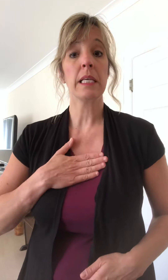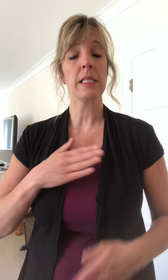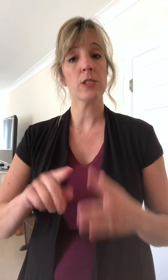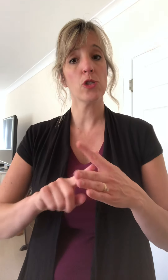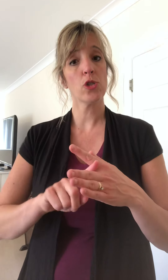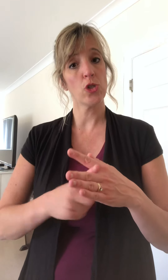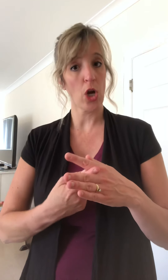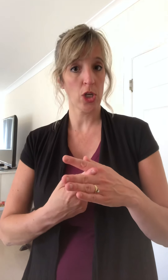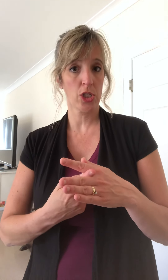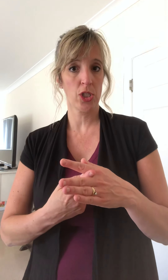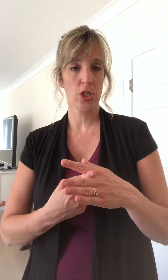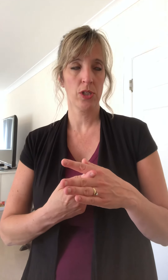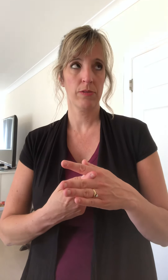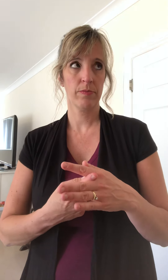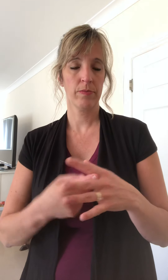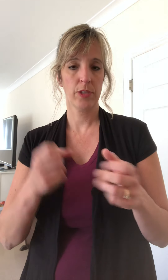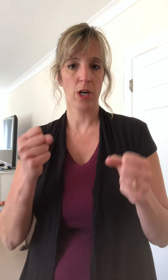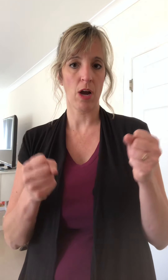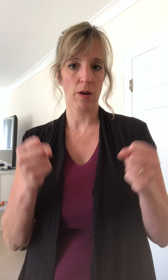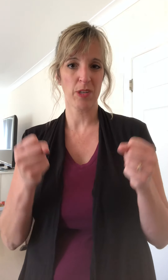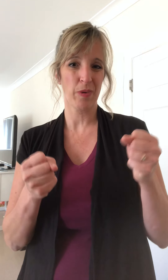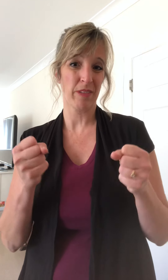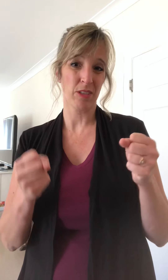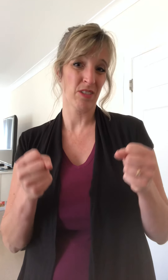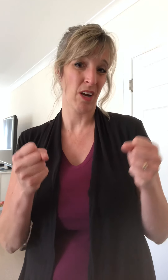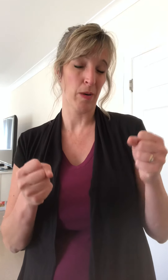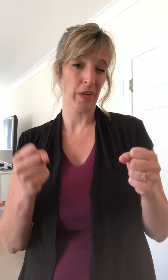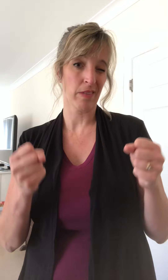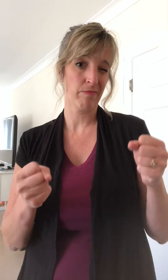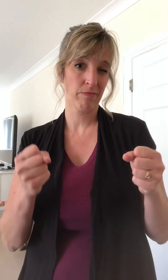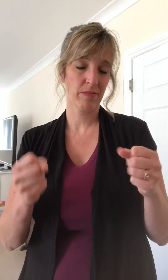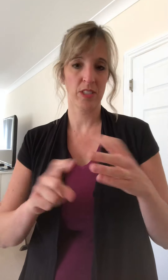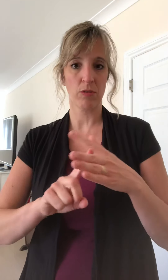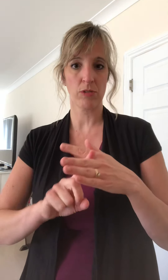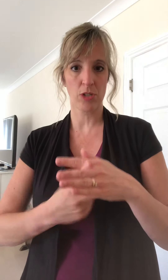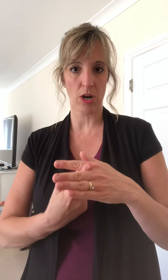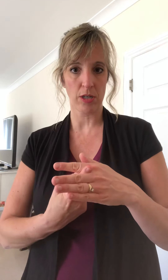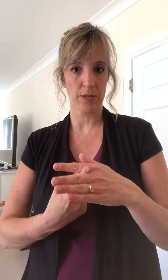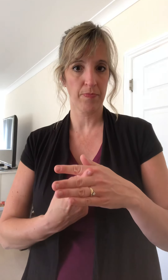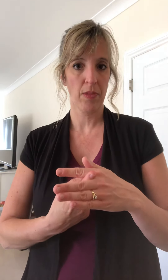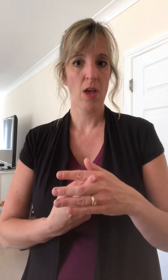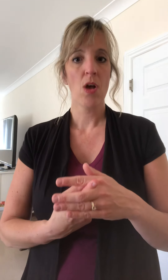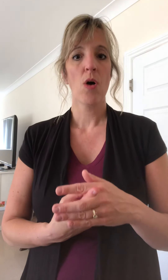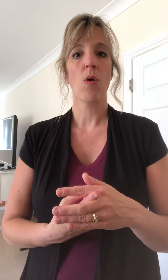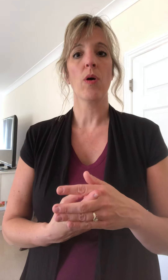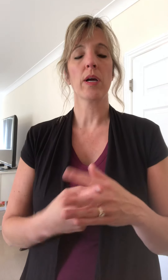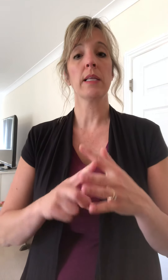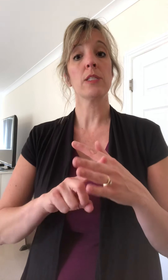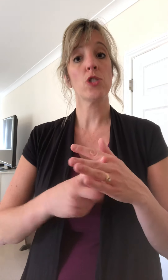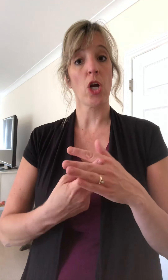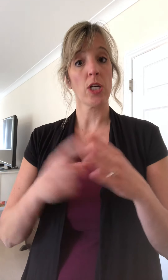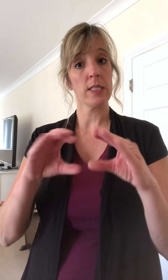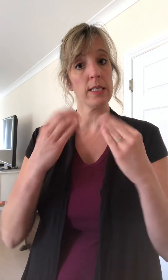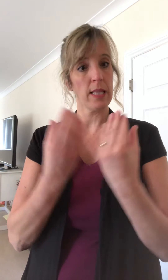please start the car, which we haven't learned car, but so start. Or let's start the